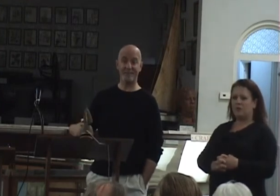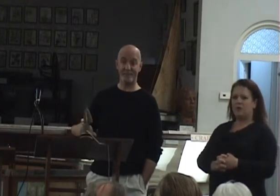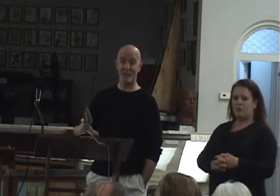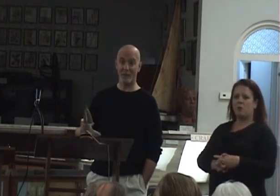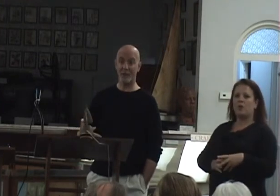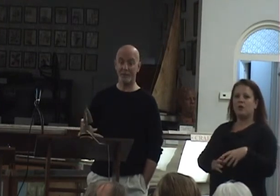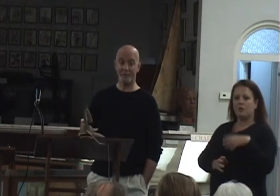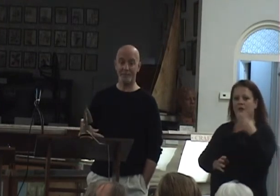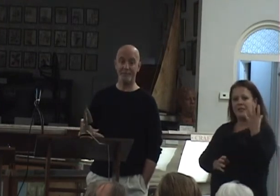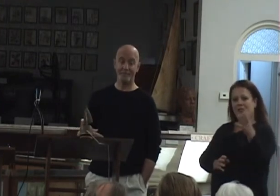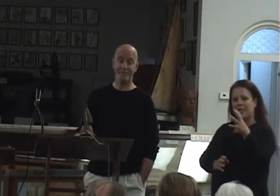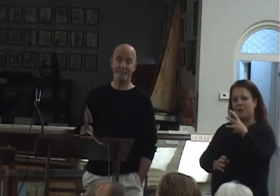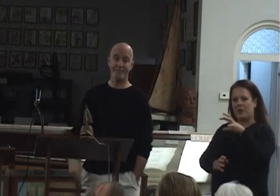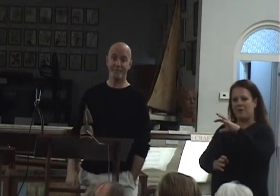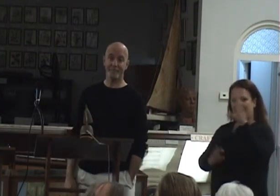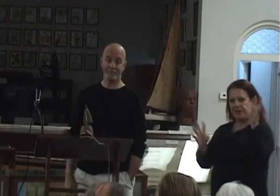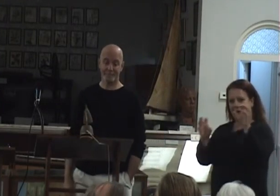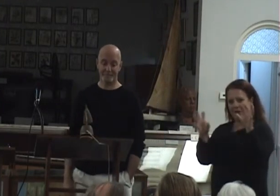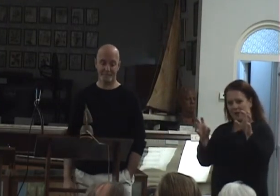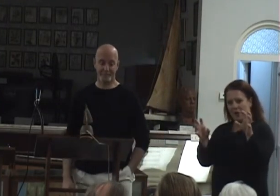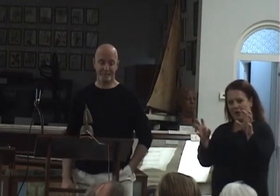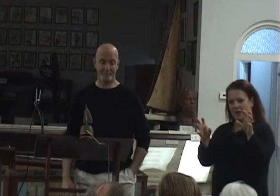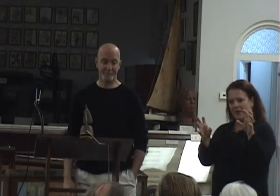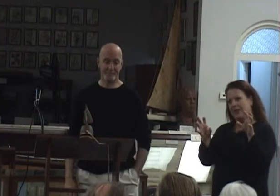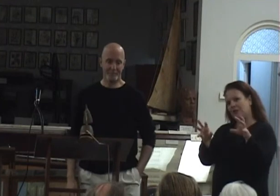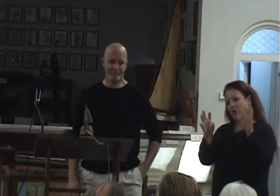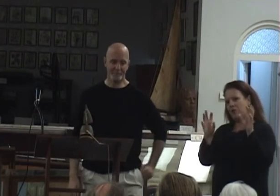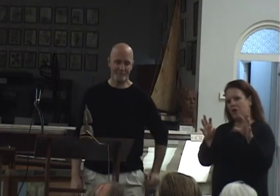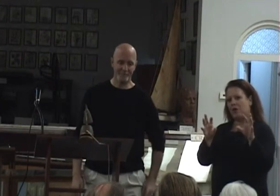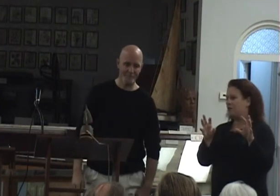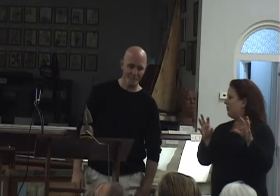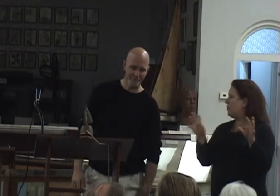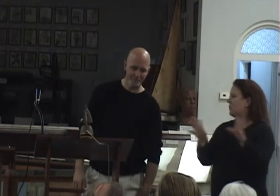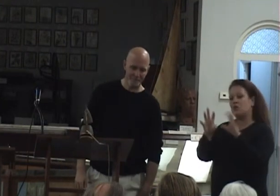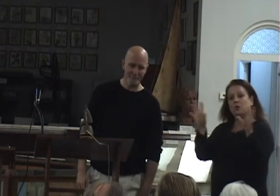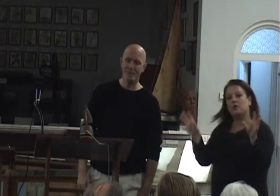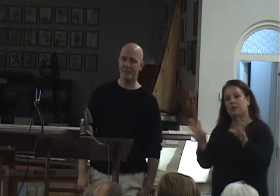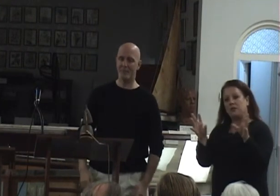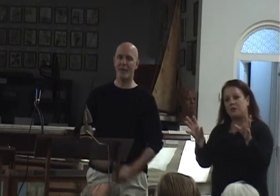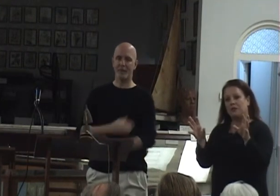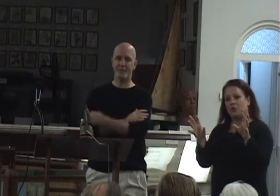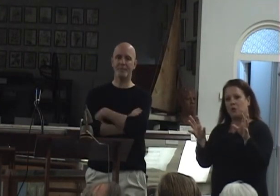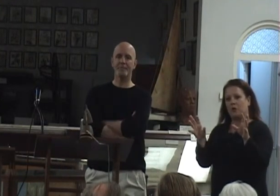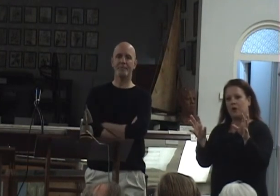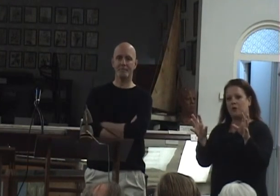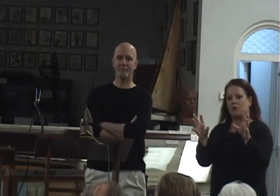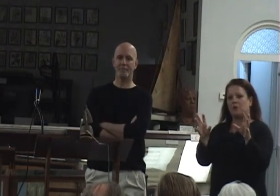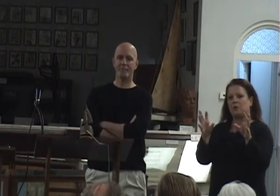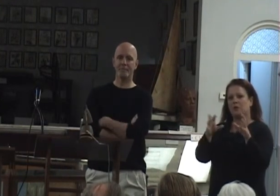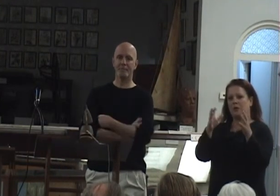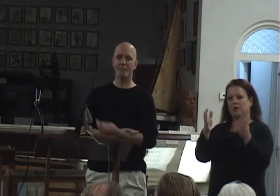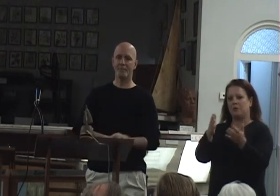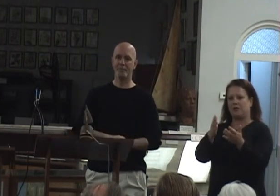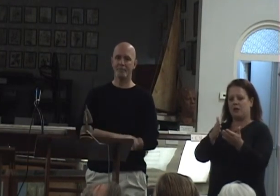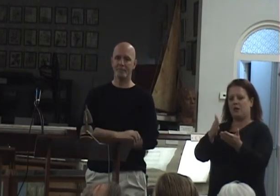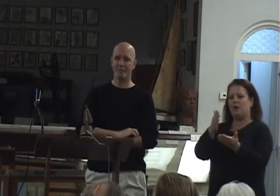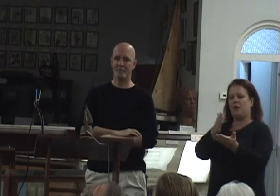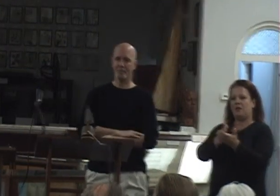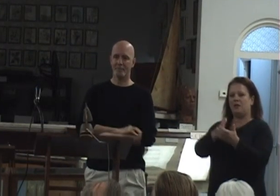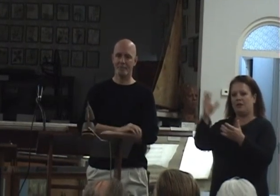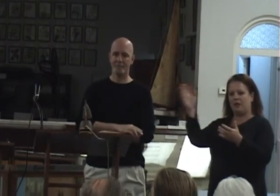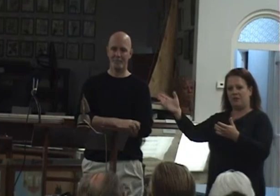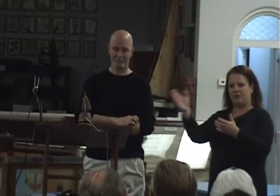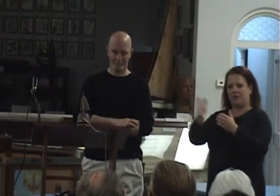land. But one of the reasons that we have this terra incognita is there's almost no specific historic record, so it's almost impossible to